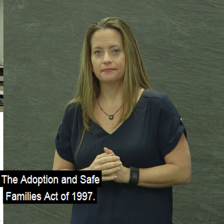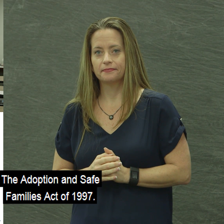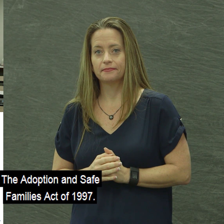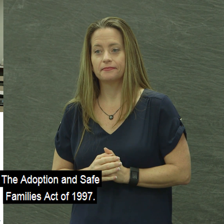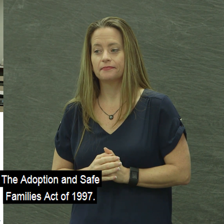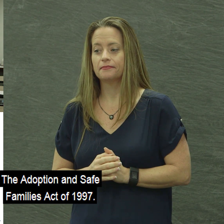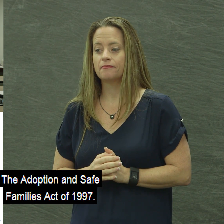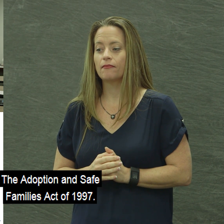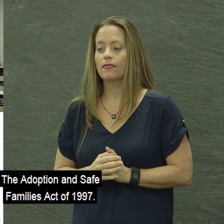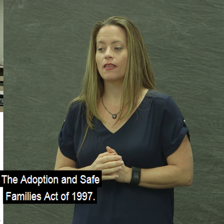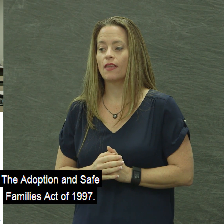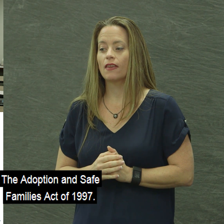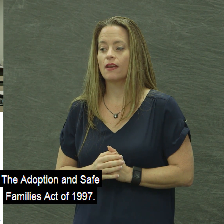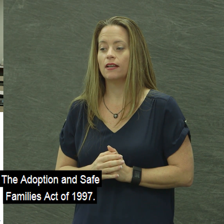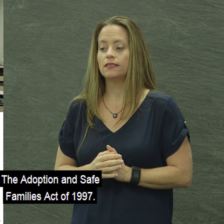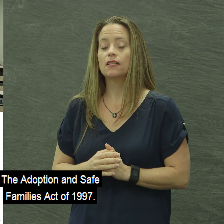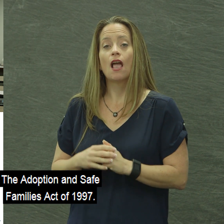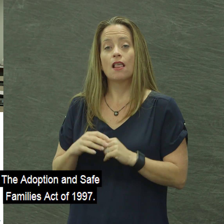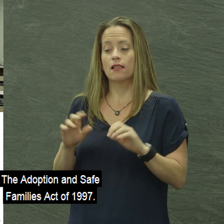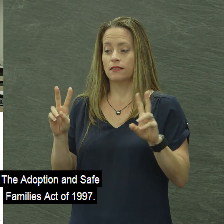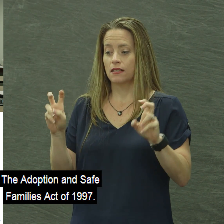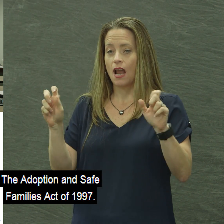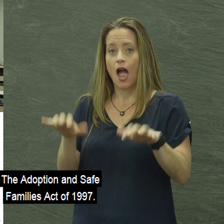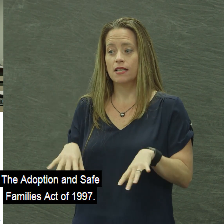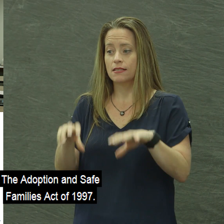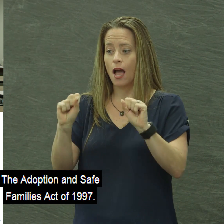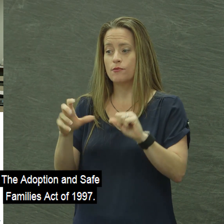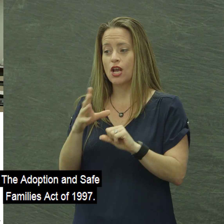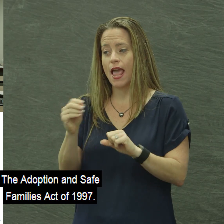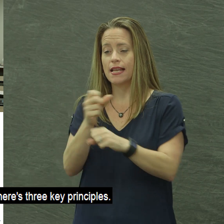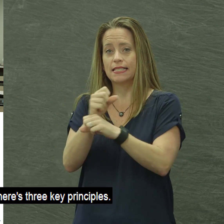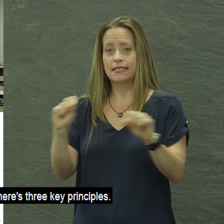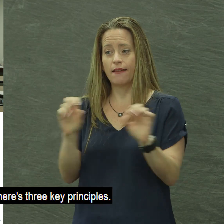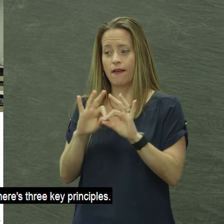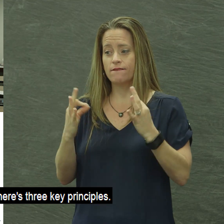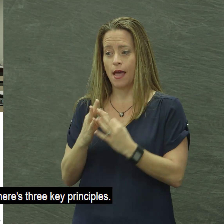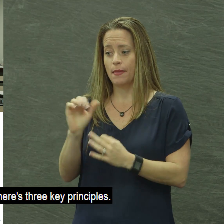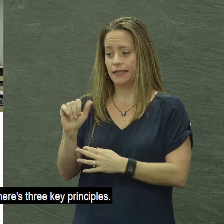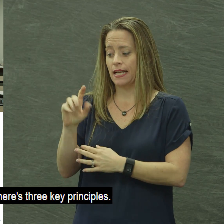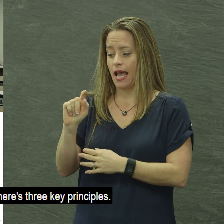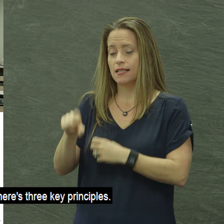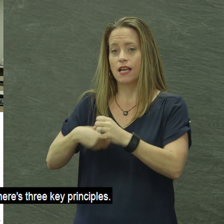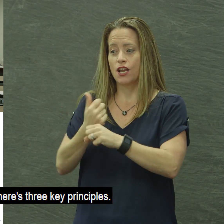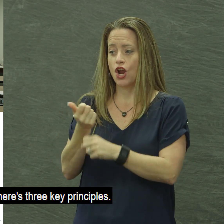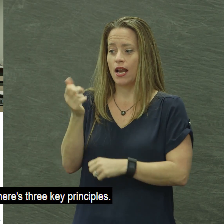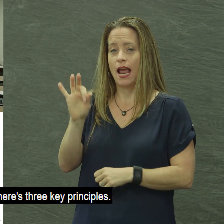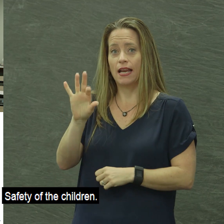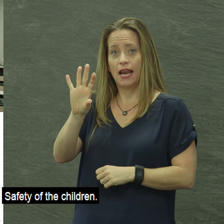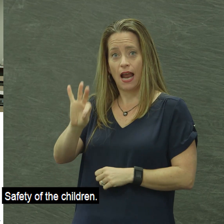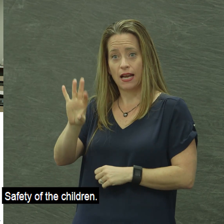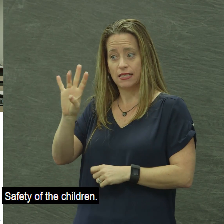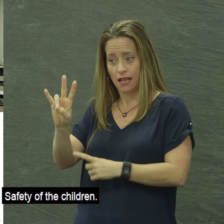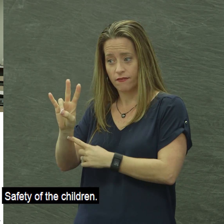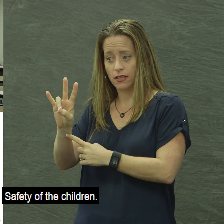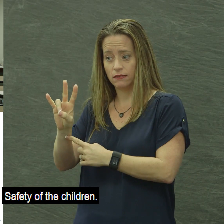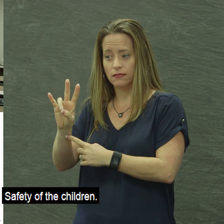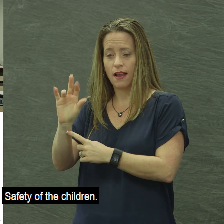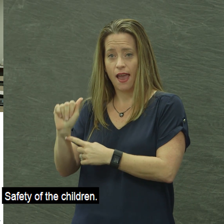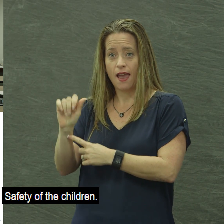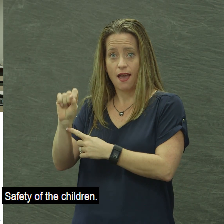The Adoption and Safe Families Act of 1997, there's three key principles.